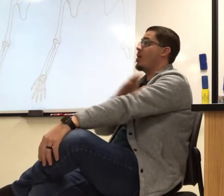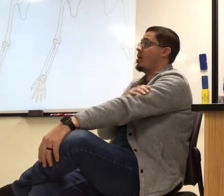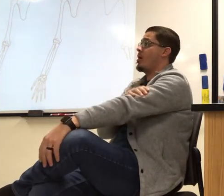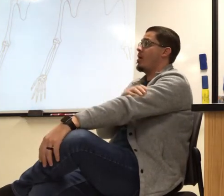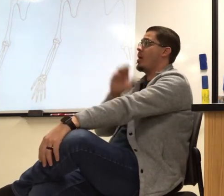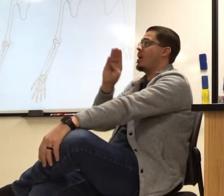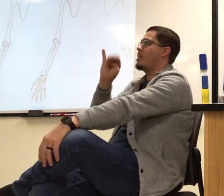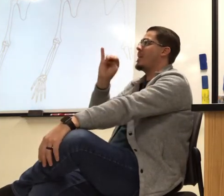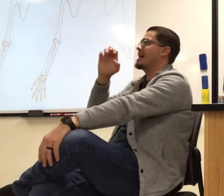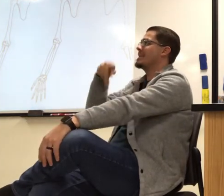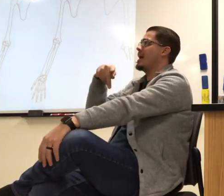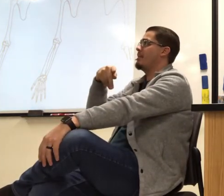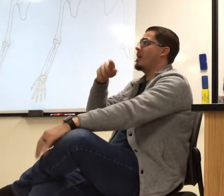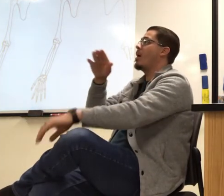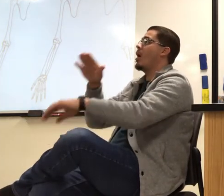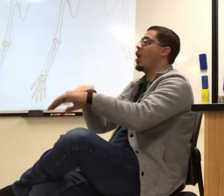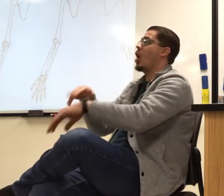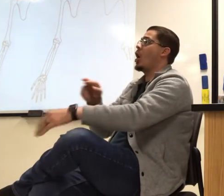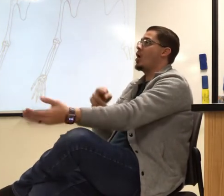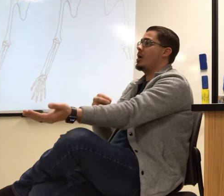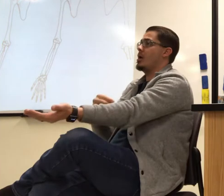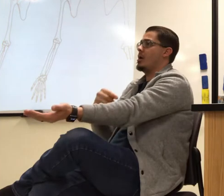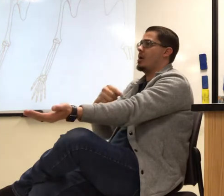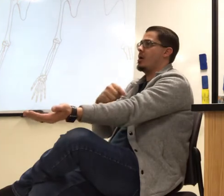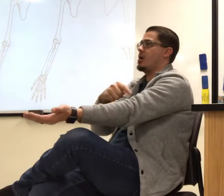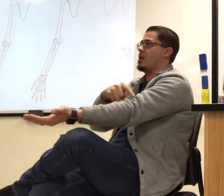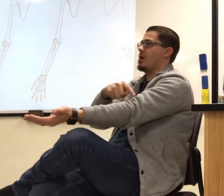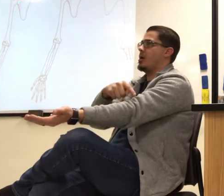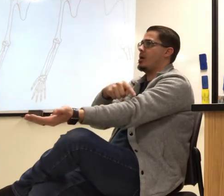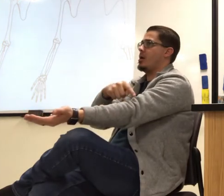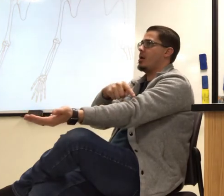is on the radius, radial.